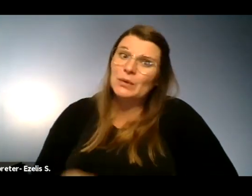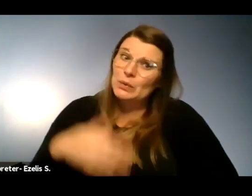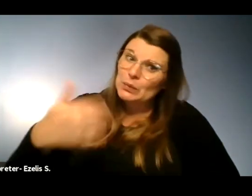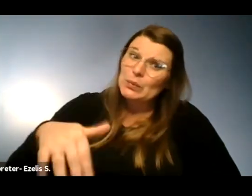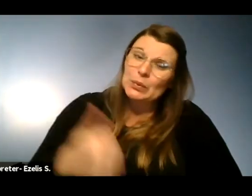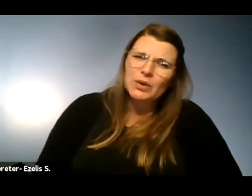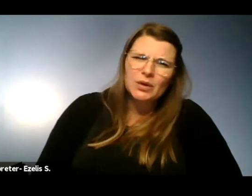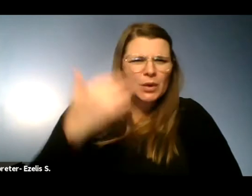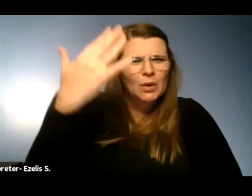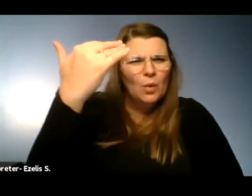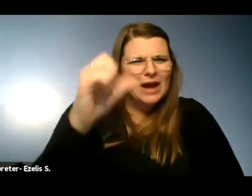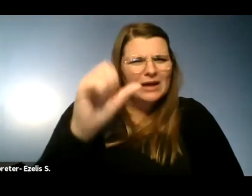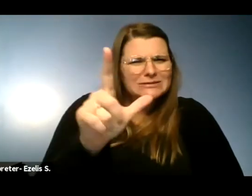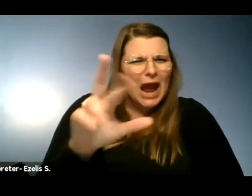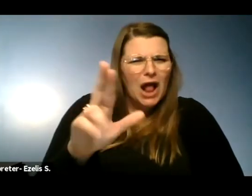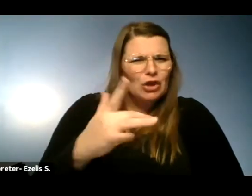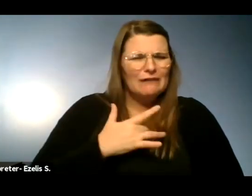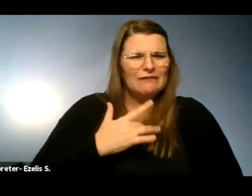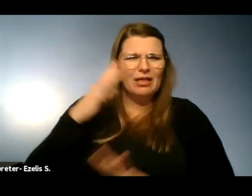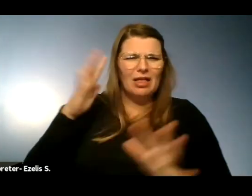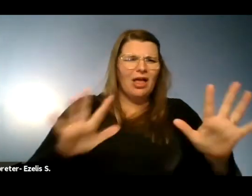So why was Skyler's head spinning?